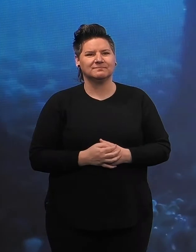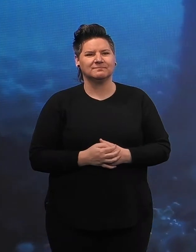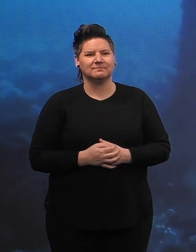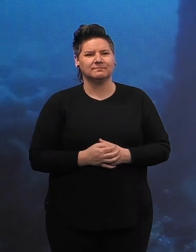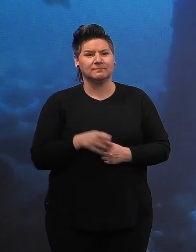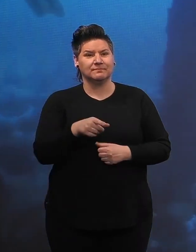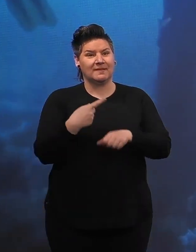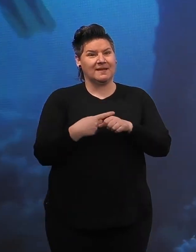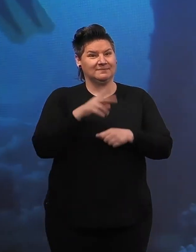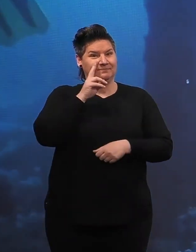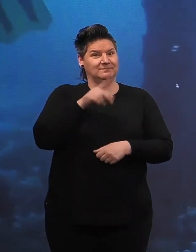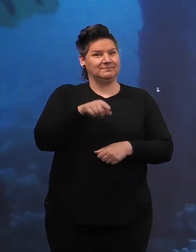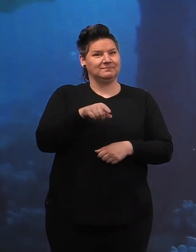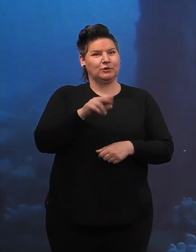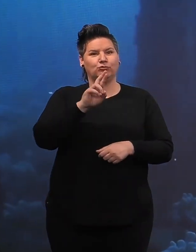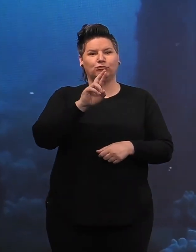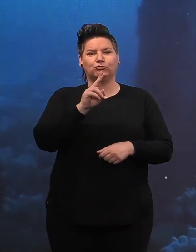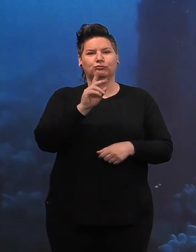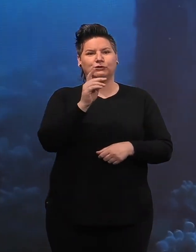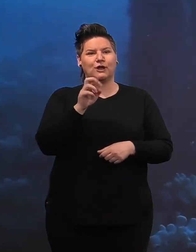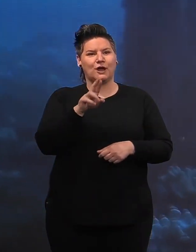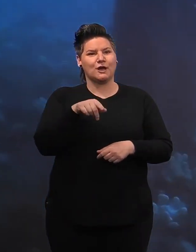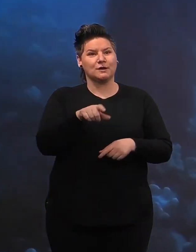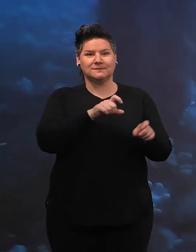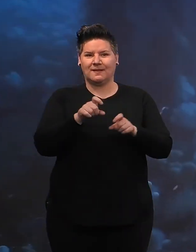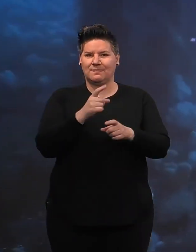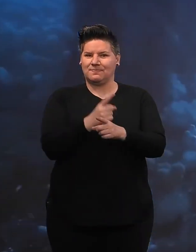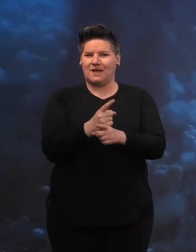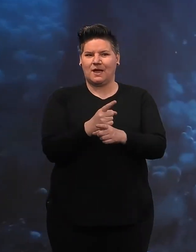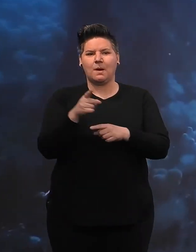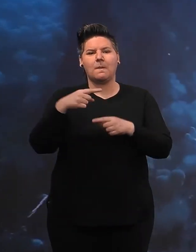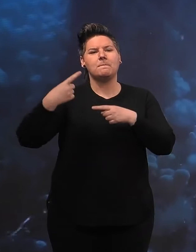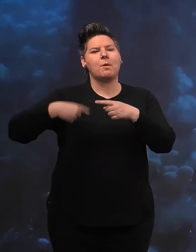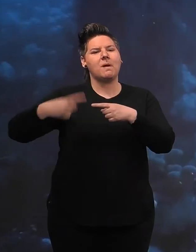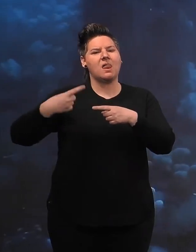Here again we can see the actual rudder there. So the rudder is still in place, but the propeller isn't.